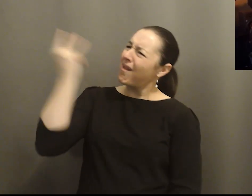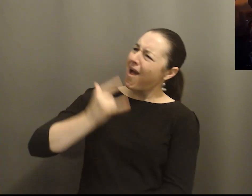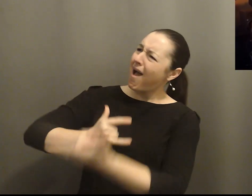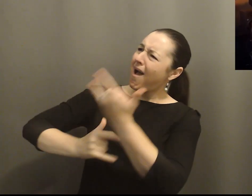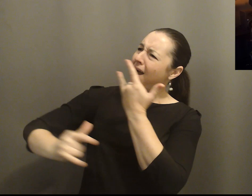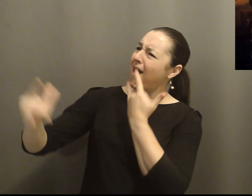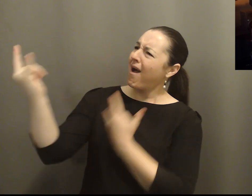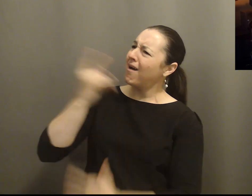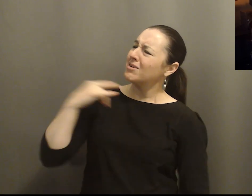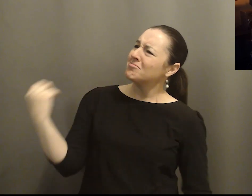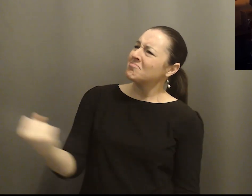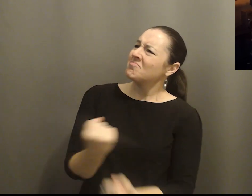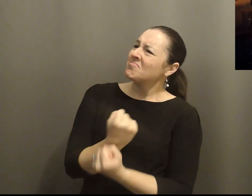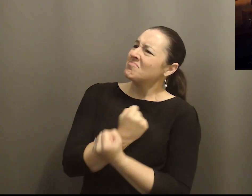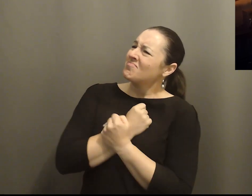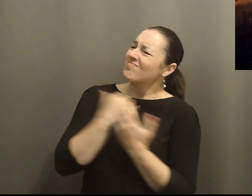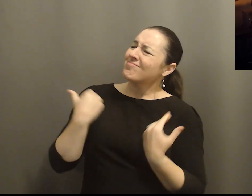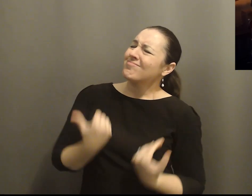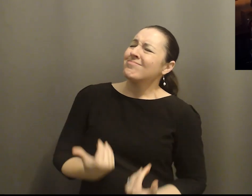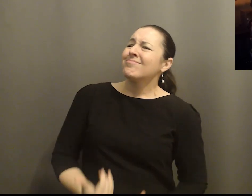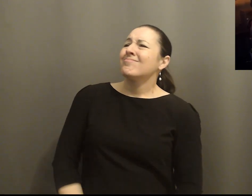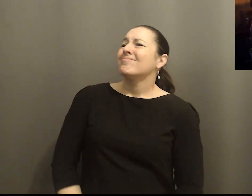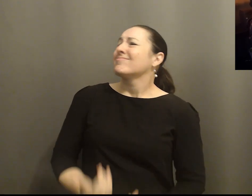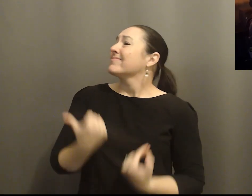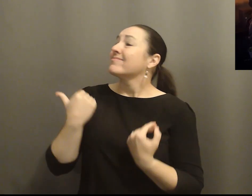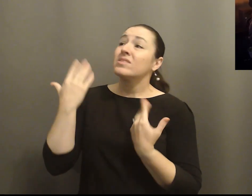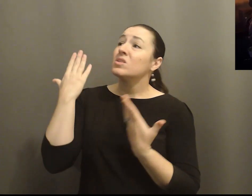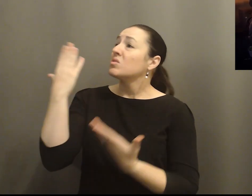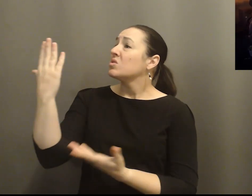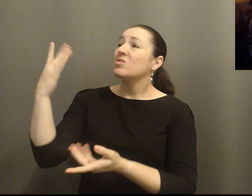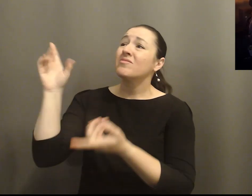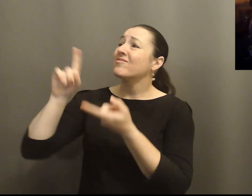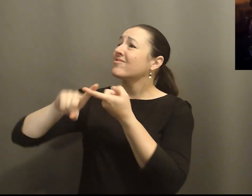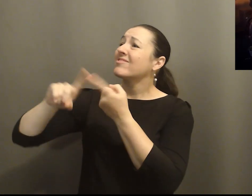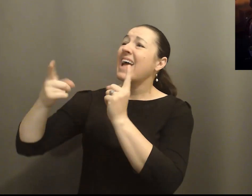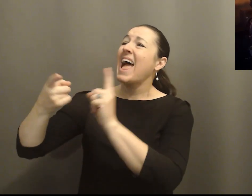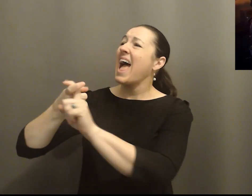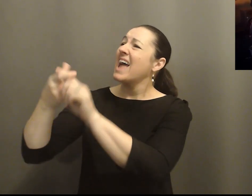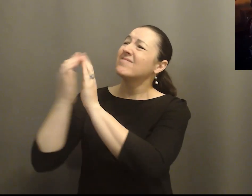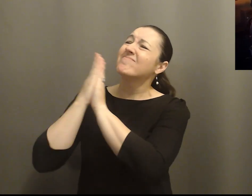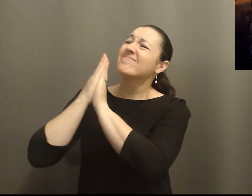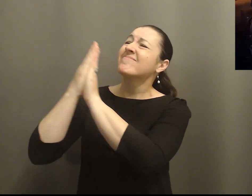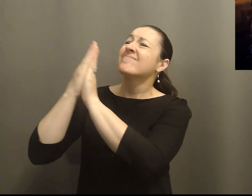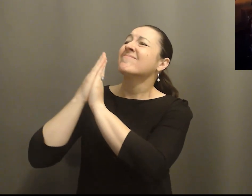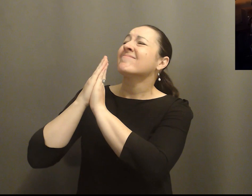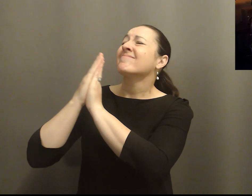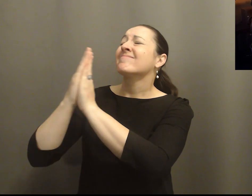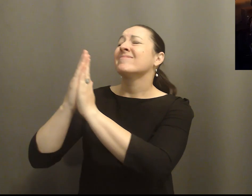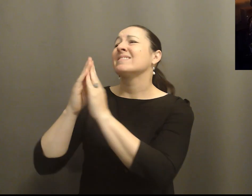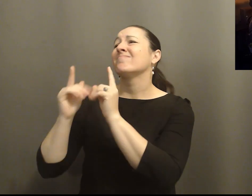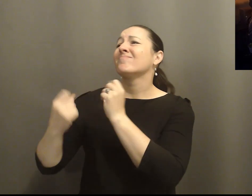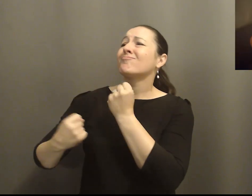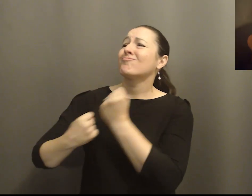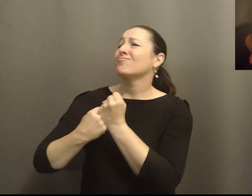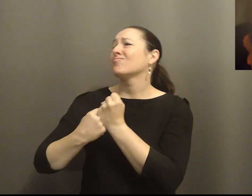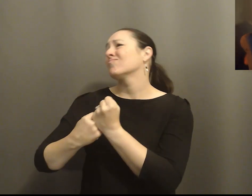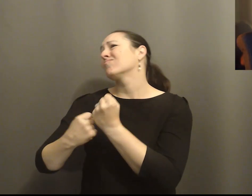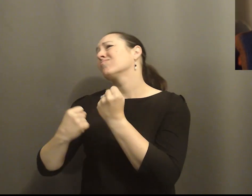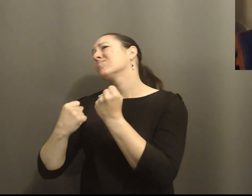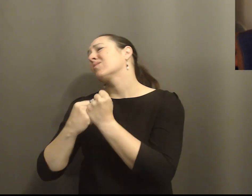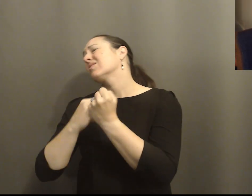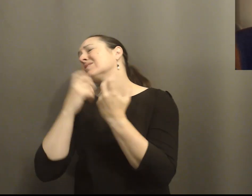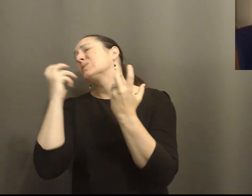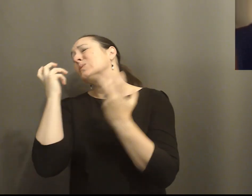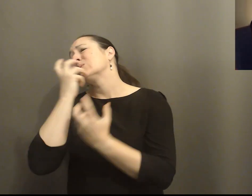love me What a friend you have been Oh,